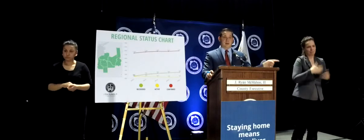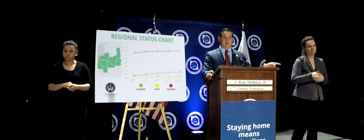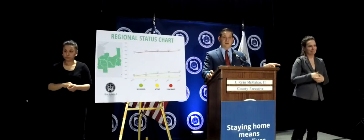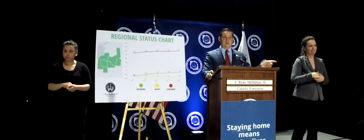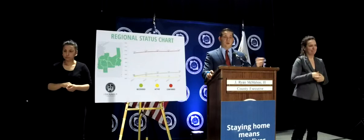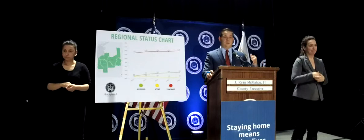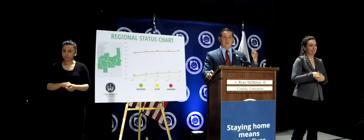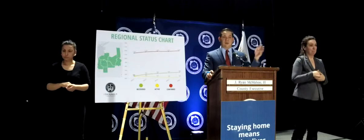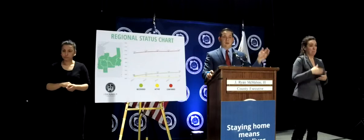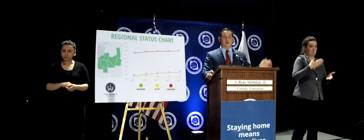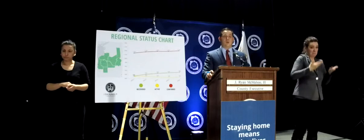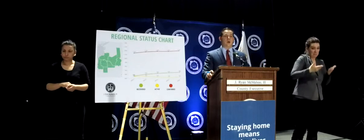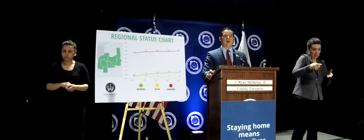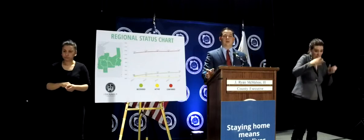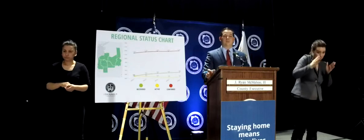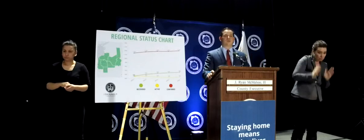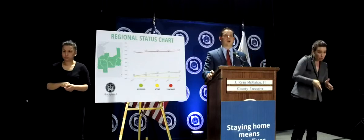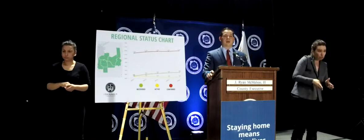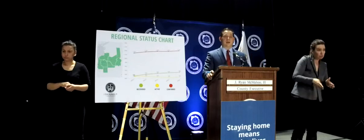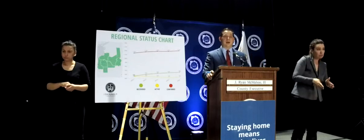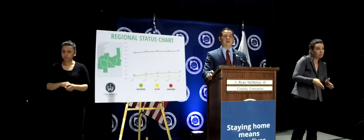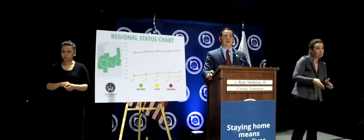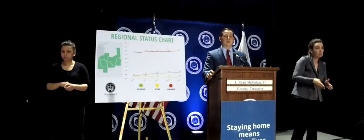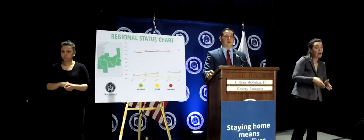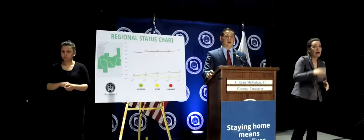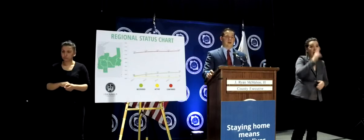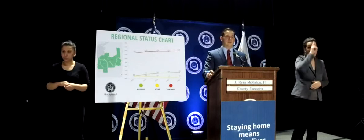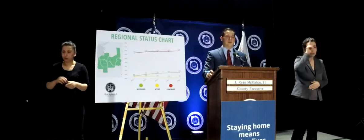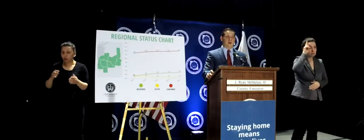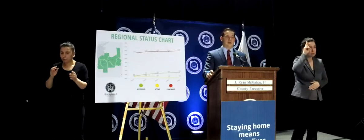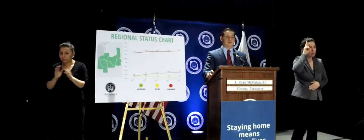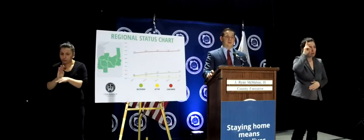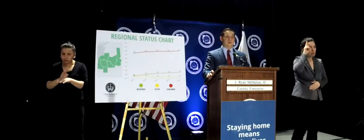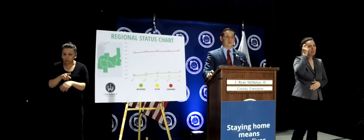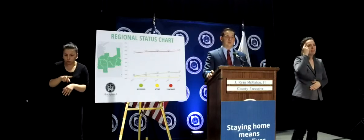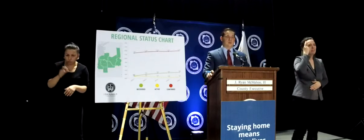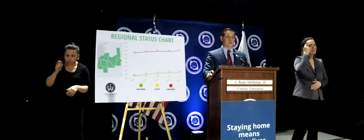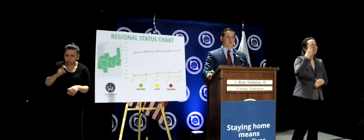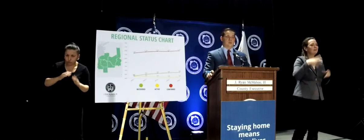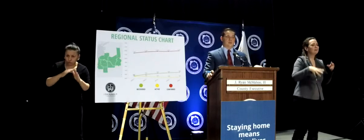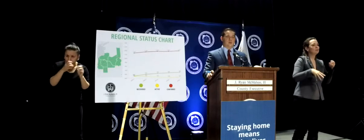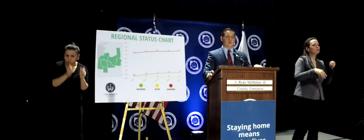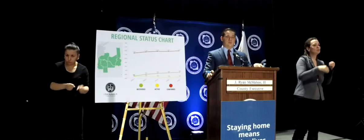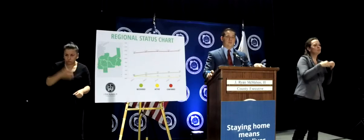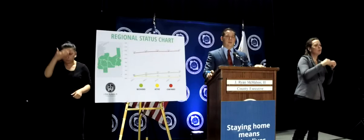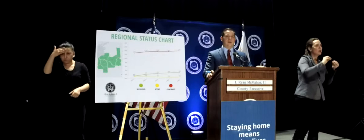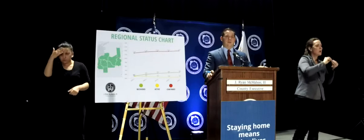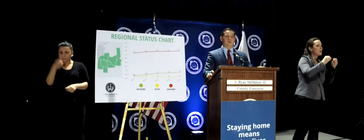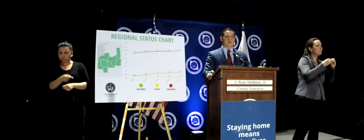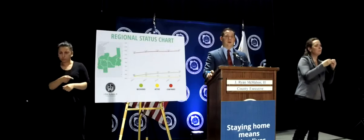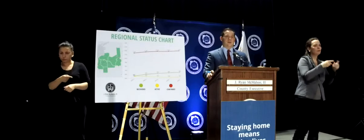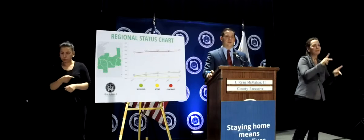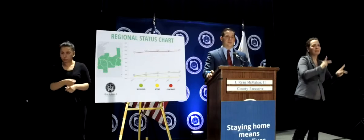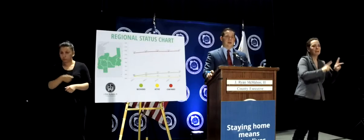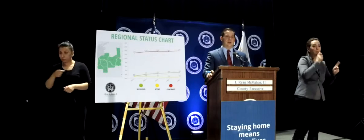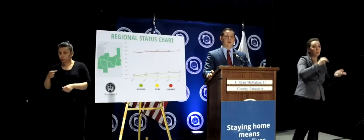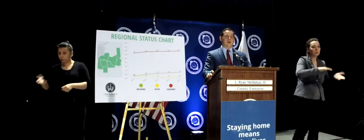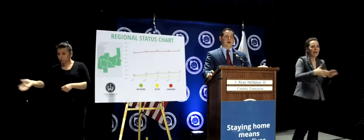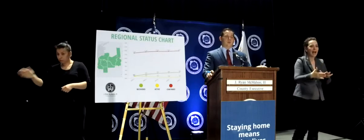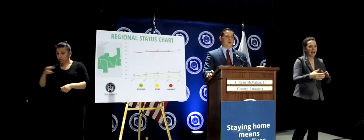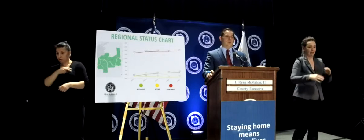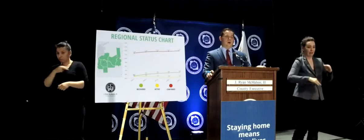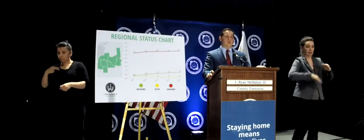hospital. Is that nursing home? How do you track that? I think our answer on this earlier this week was until they give us clarity, the